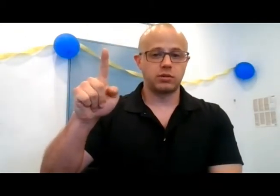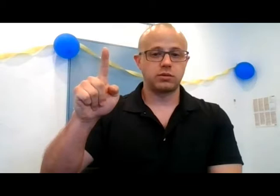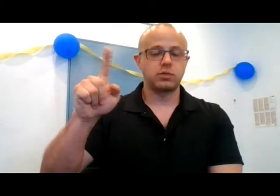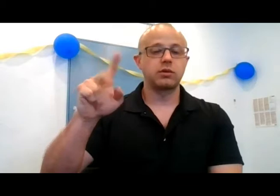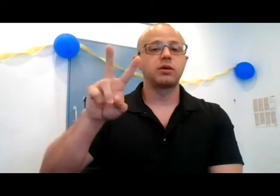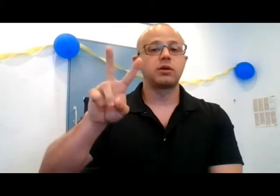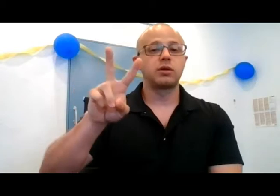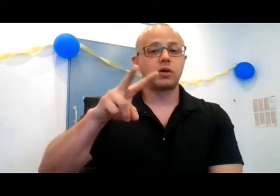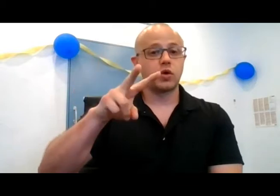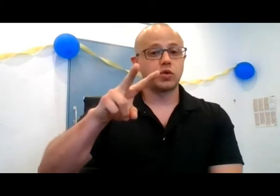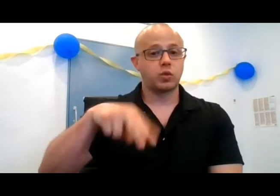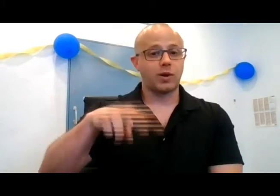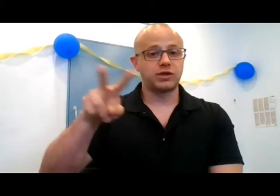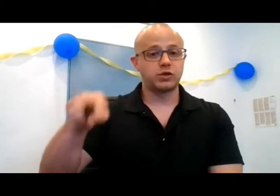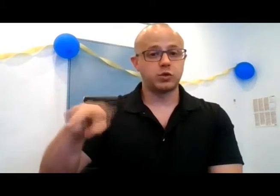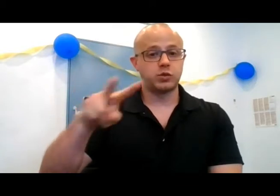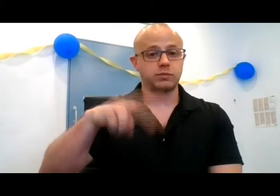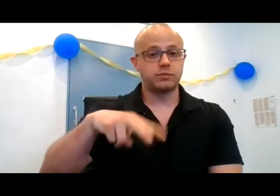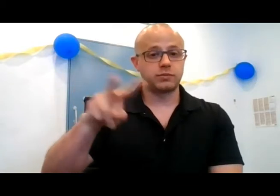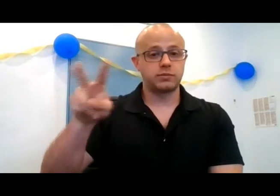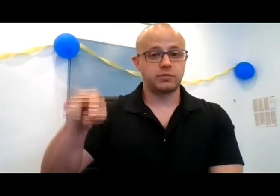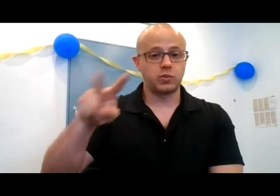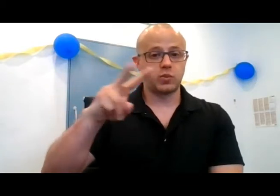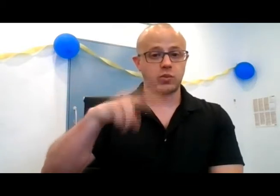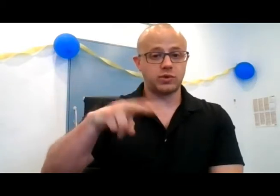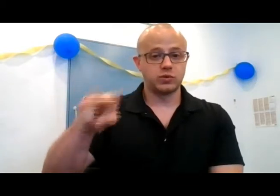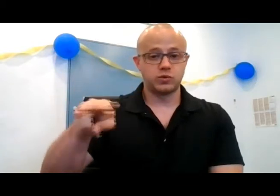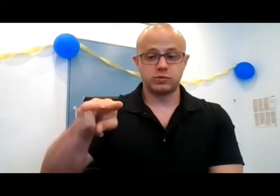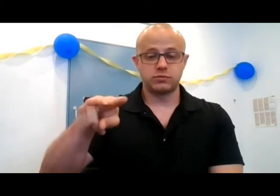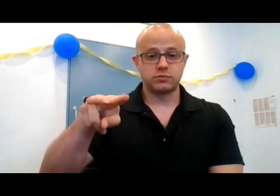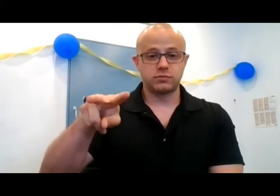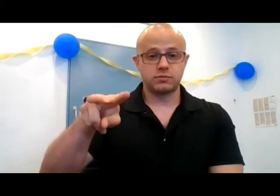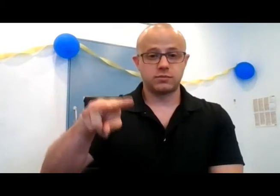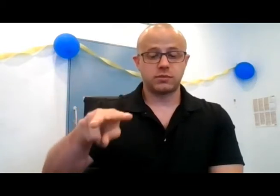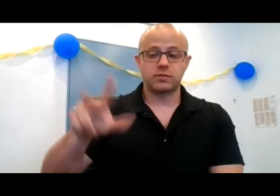So 21 where you tuck in the thumb. 22.